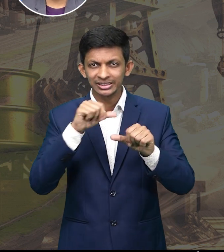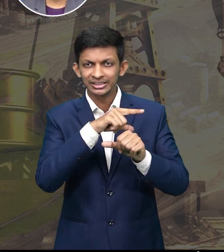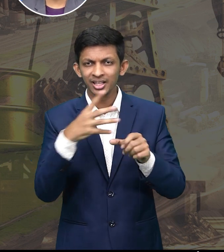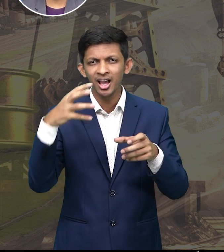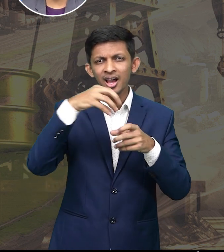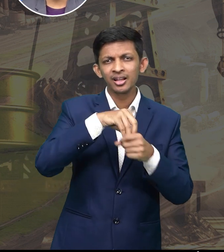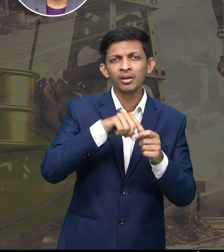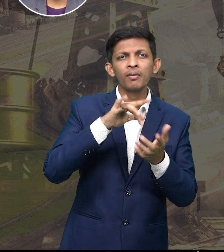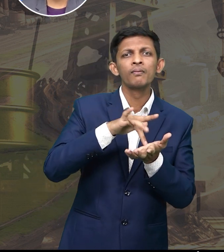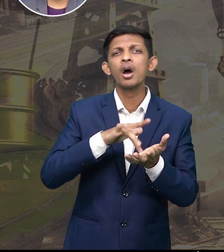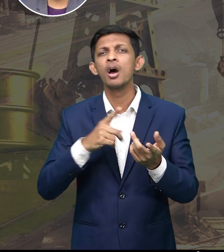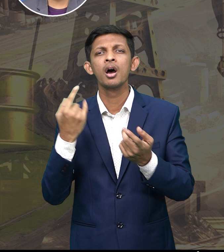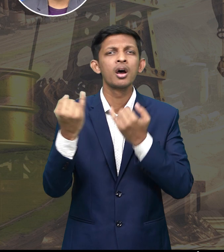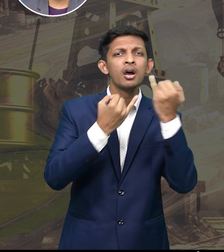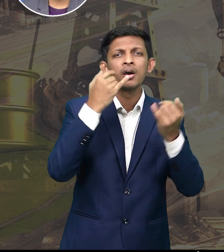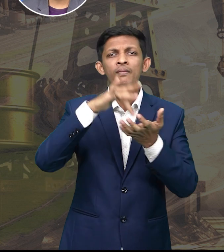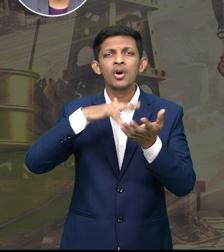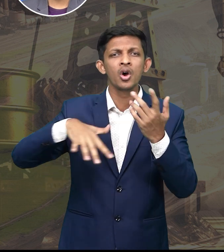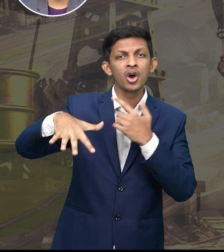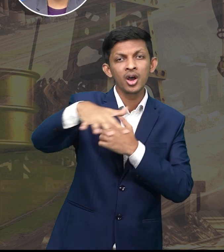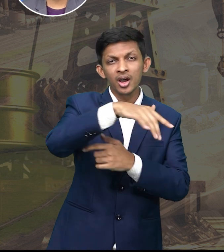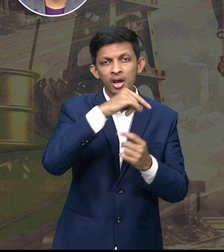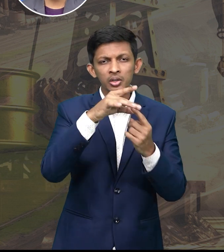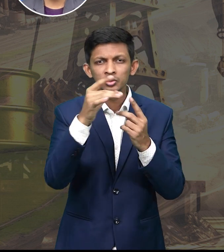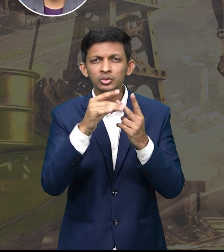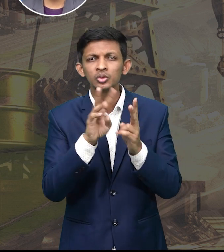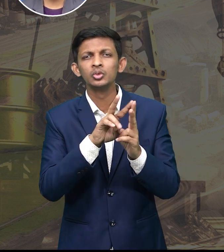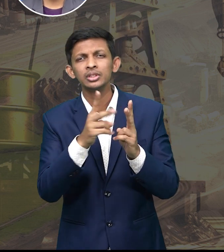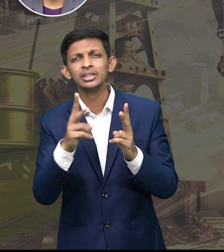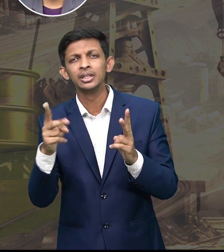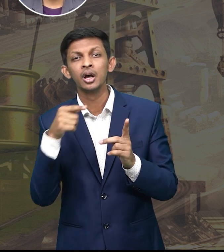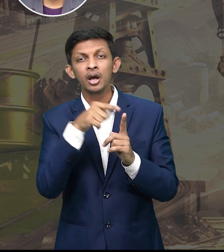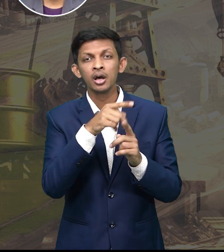Scientists are exploring alternatives to fossil fuels.